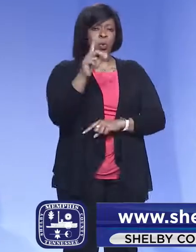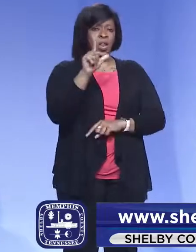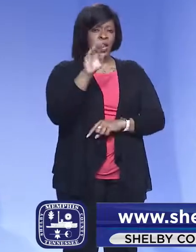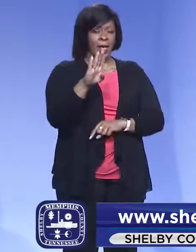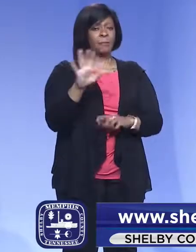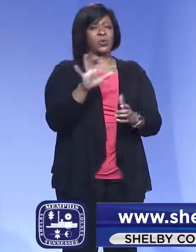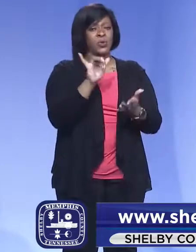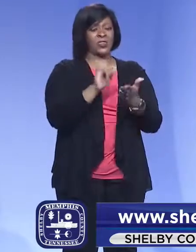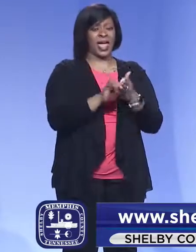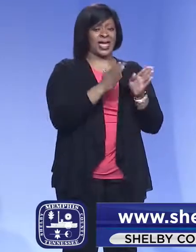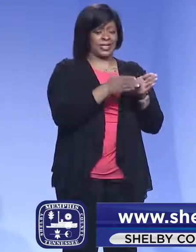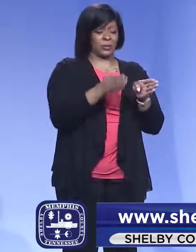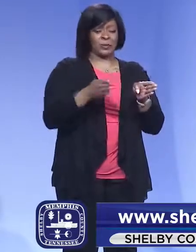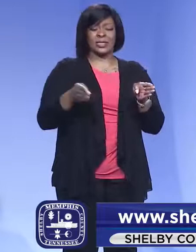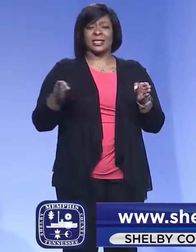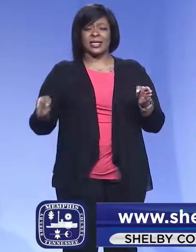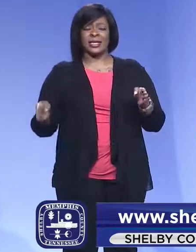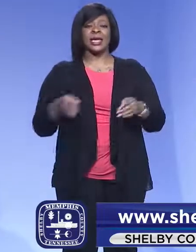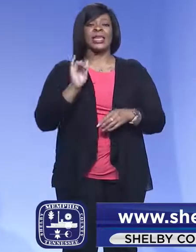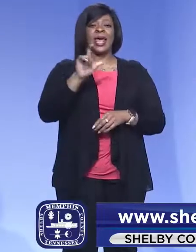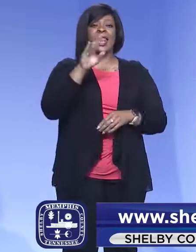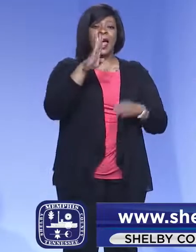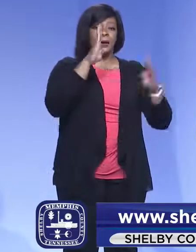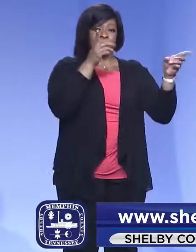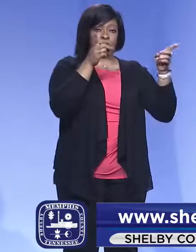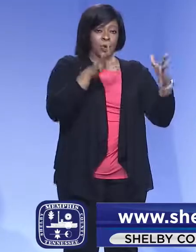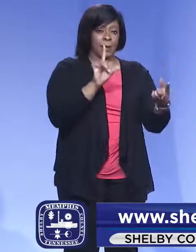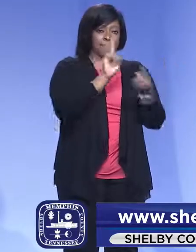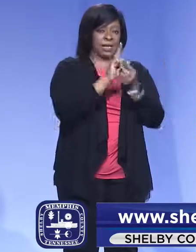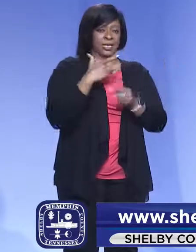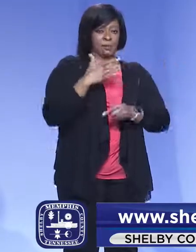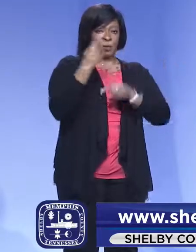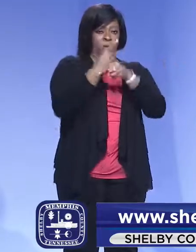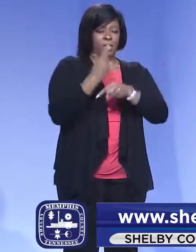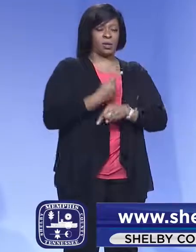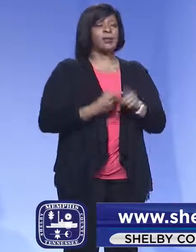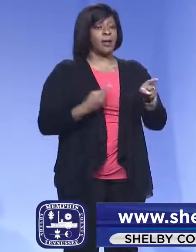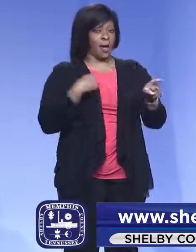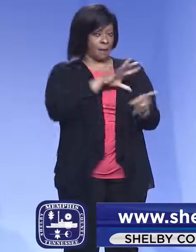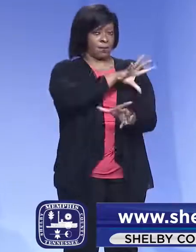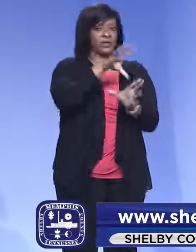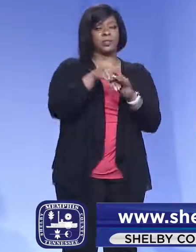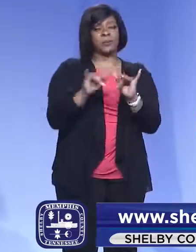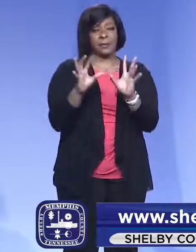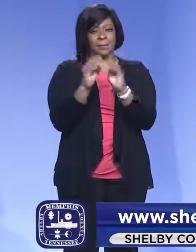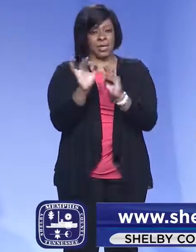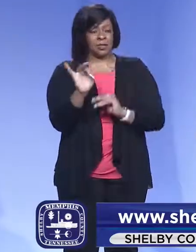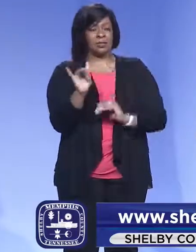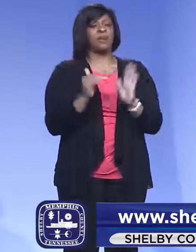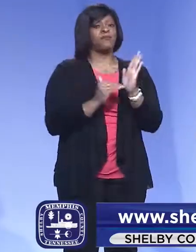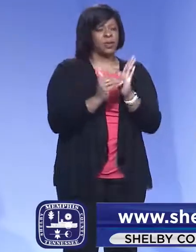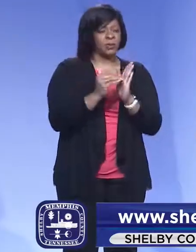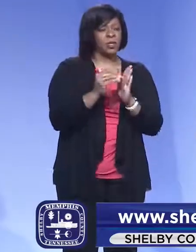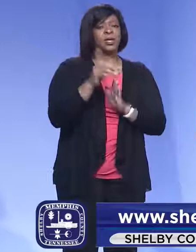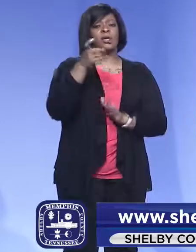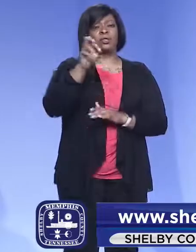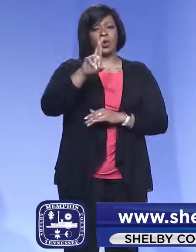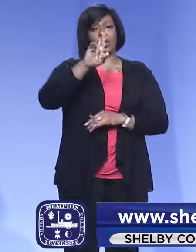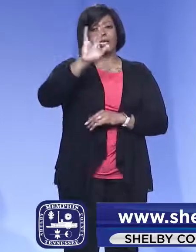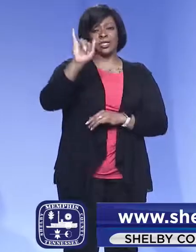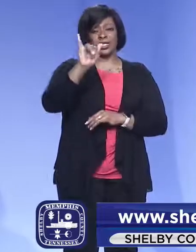to do sequencing, so the lab directors meet regularly. I participate in that meeting frequently, and Dr.